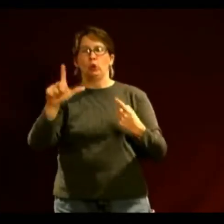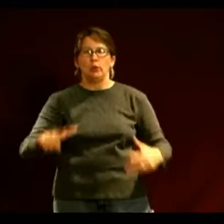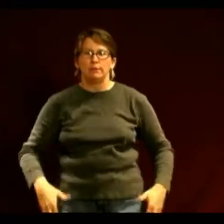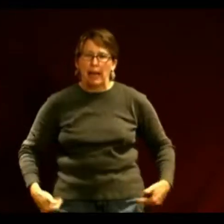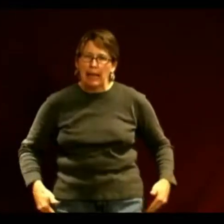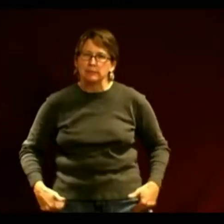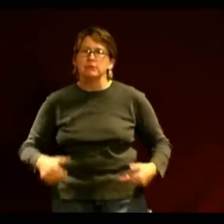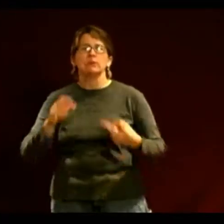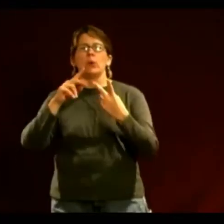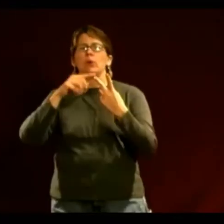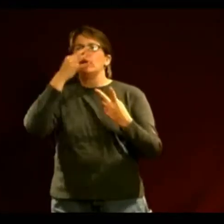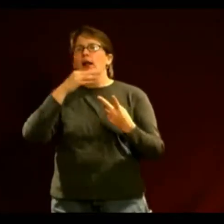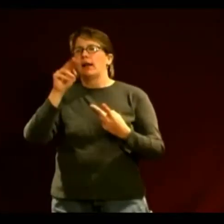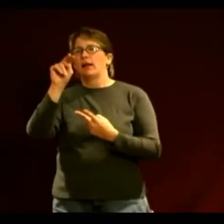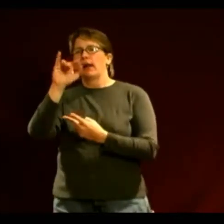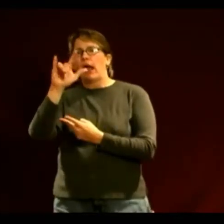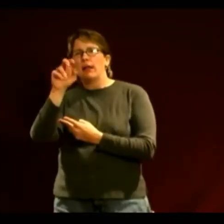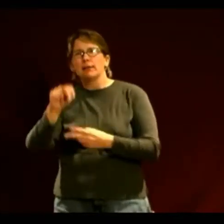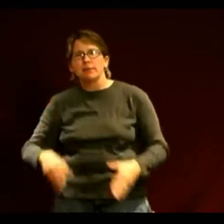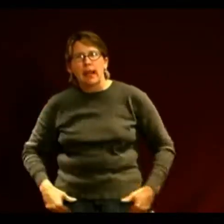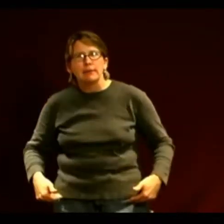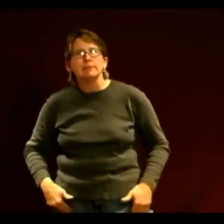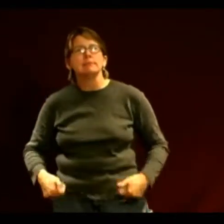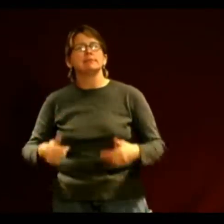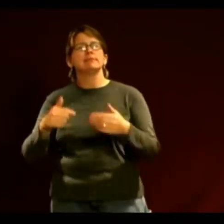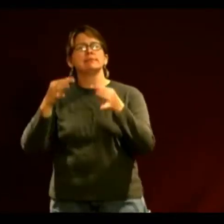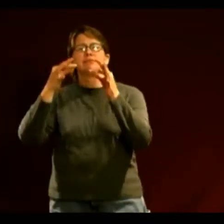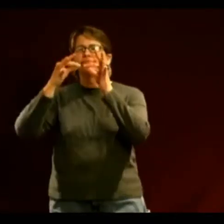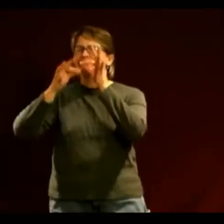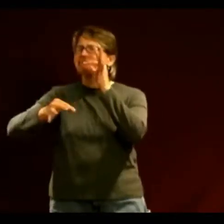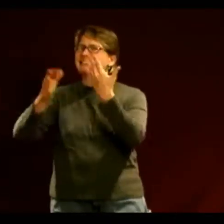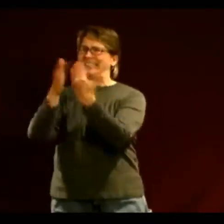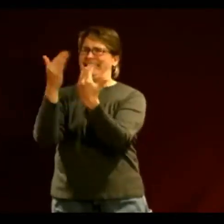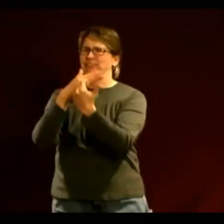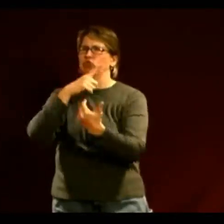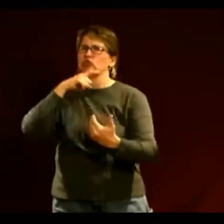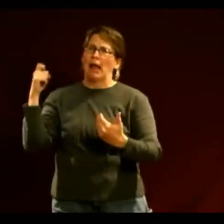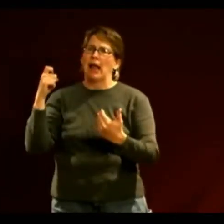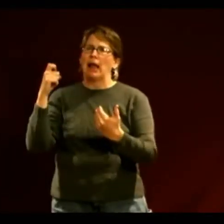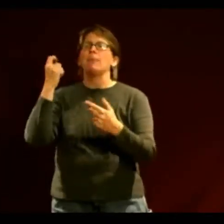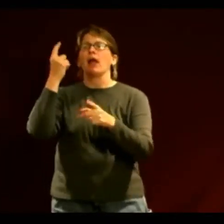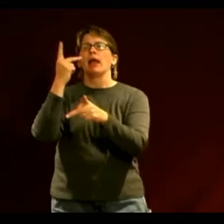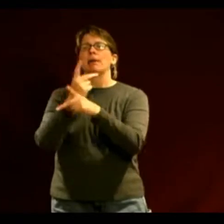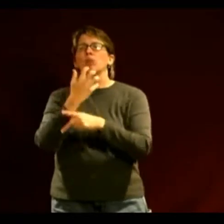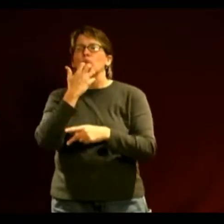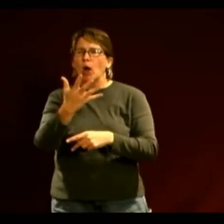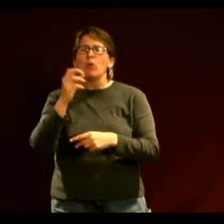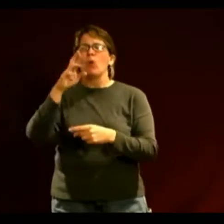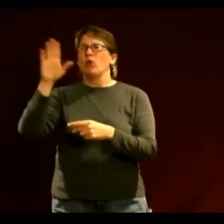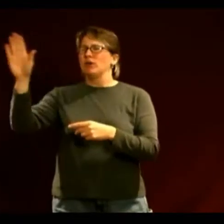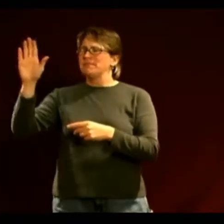jeans, or one pair of pants. And I suggest that you don't take jeans because they take too long to